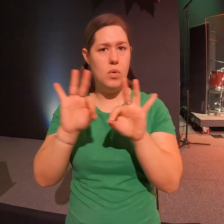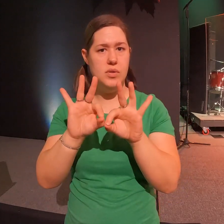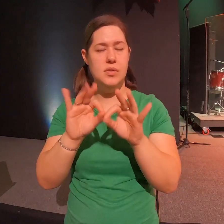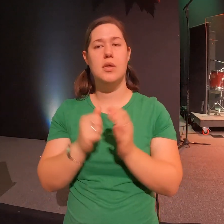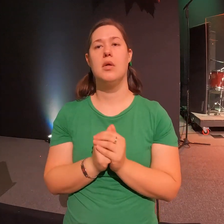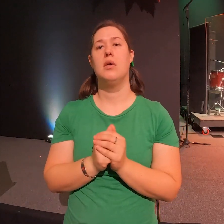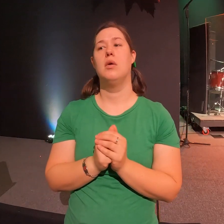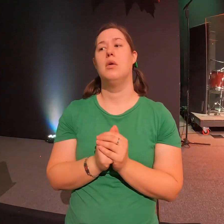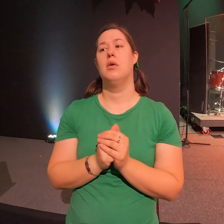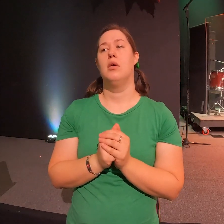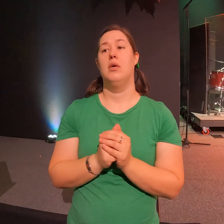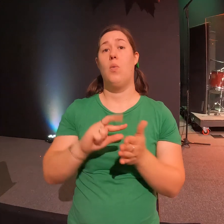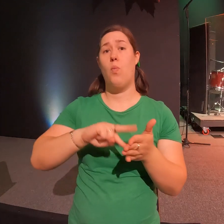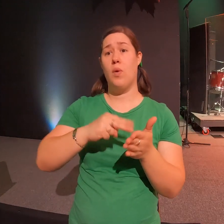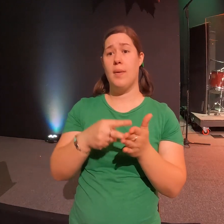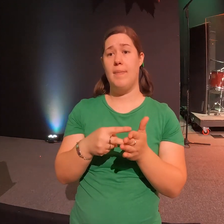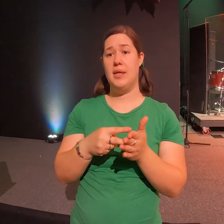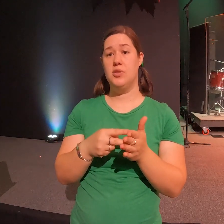class to another.